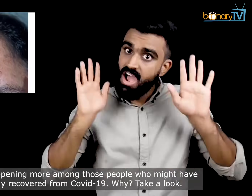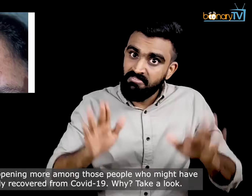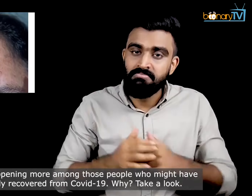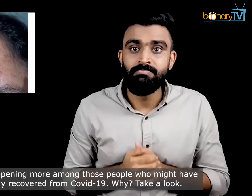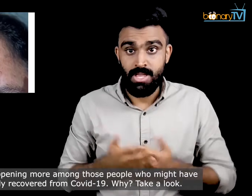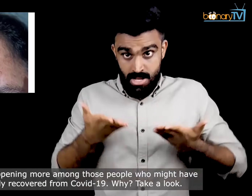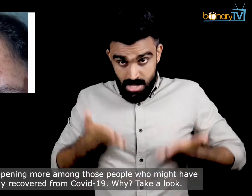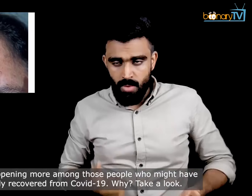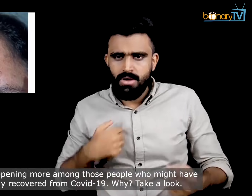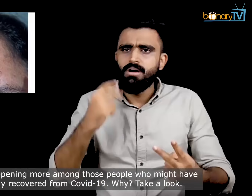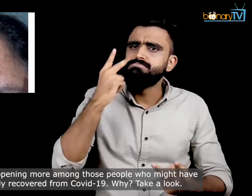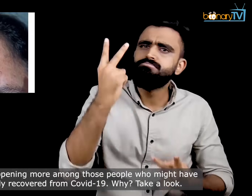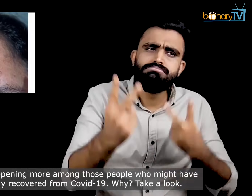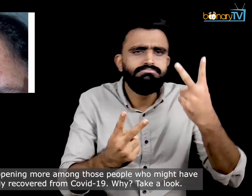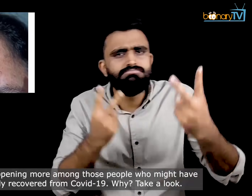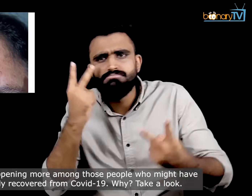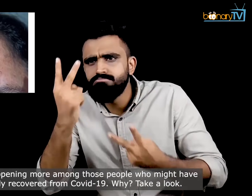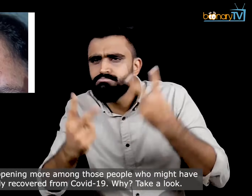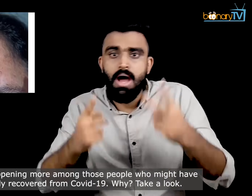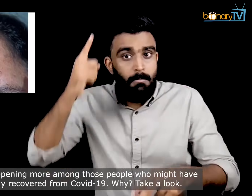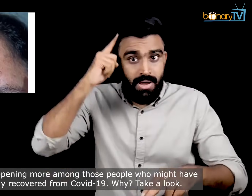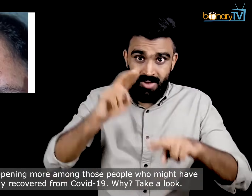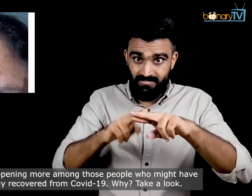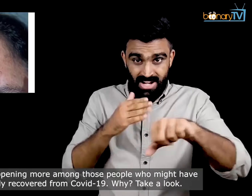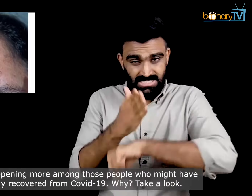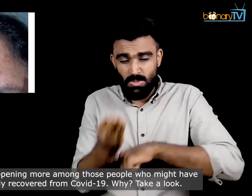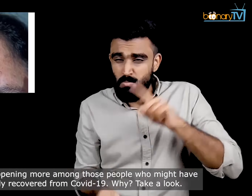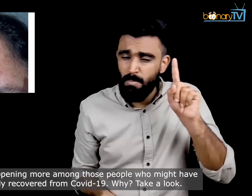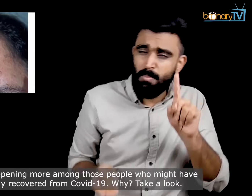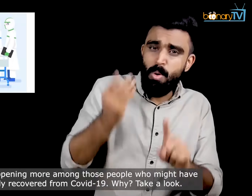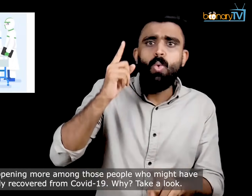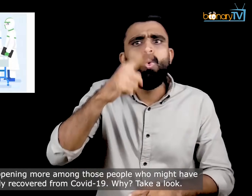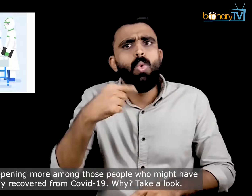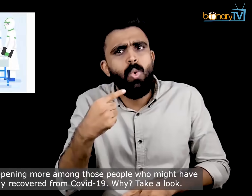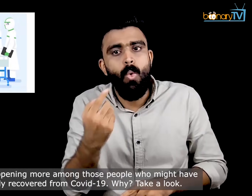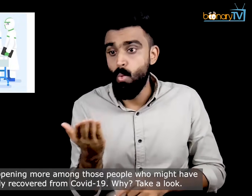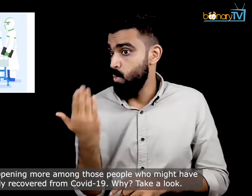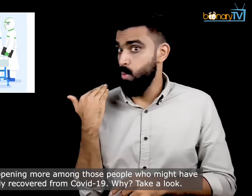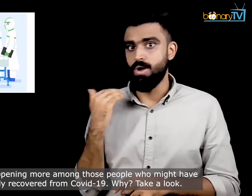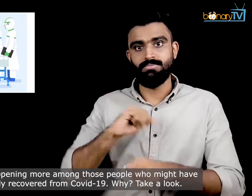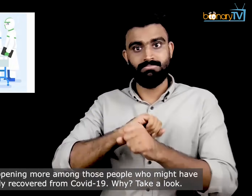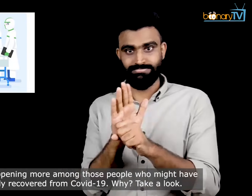is happening more among those who might have recently recovered from